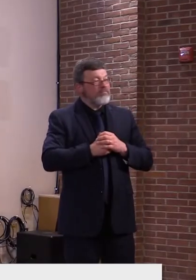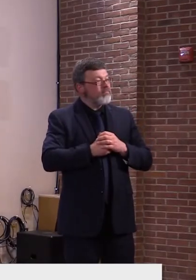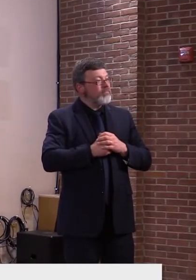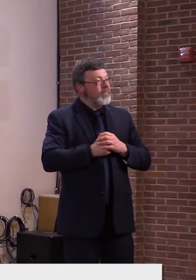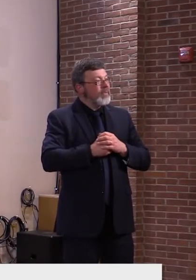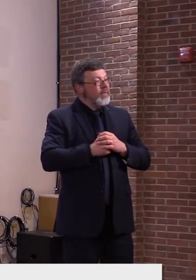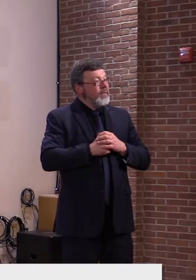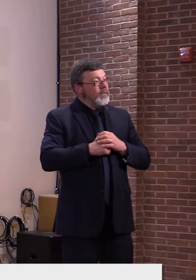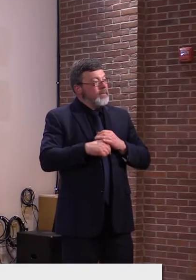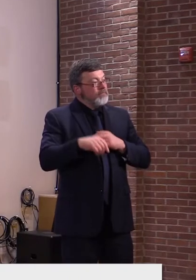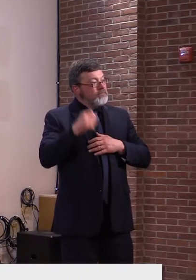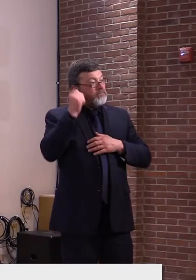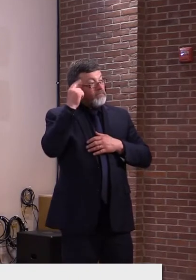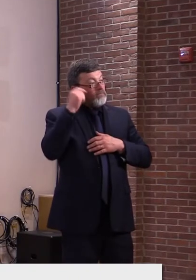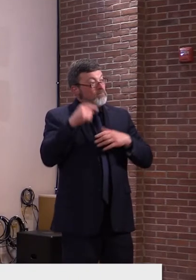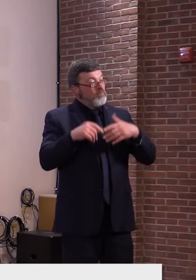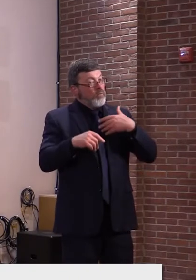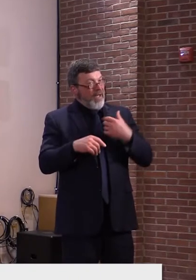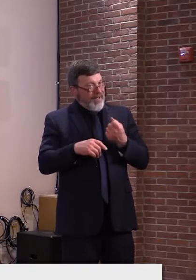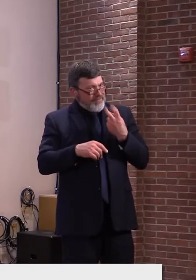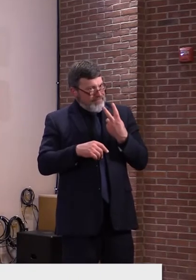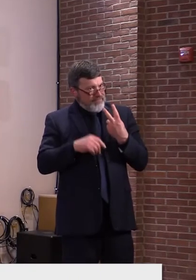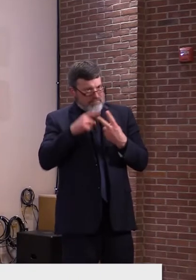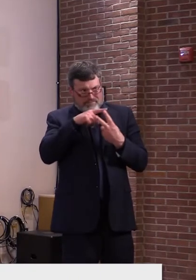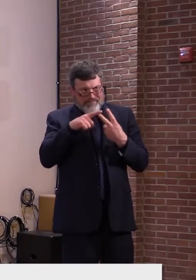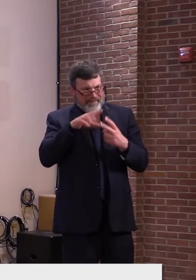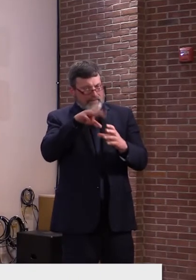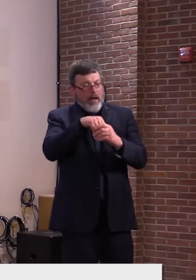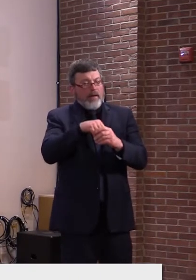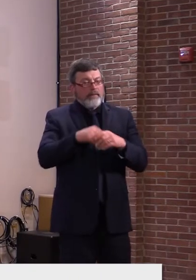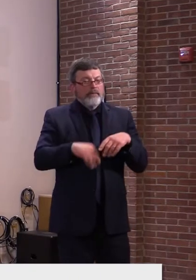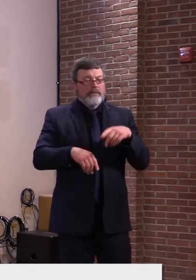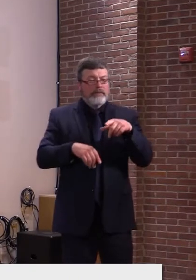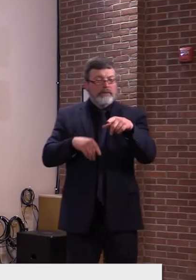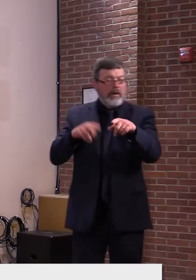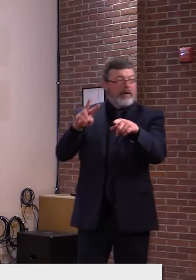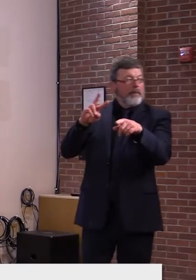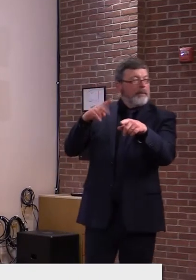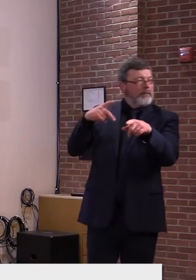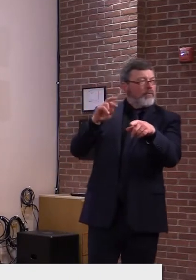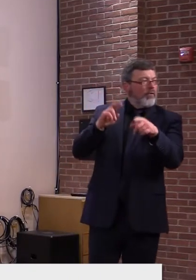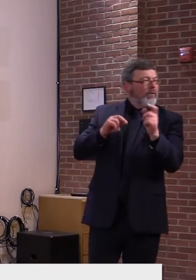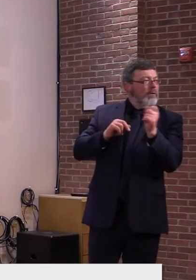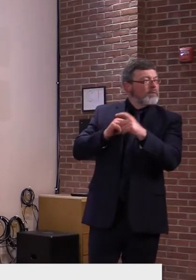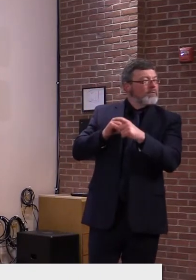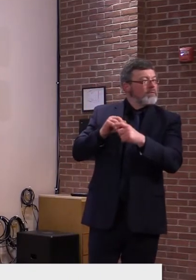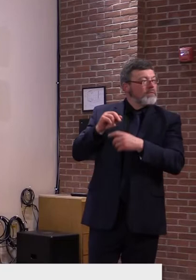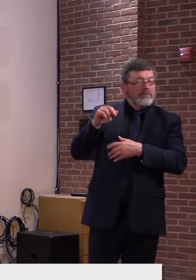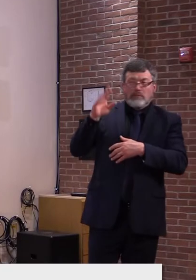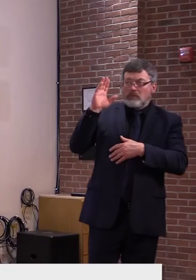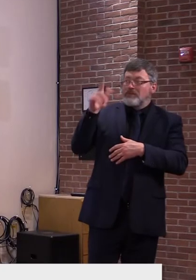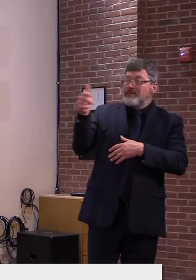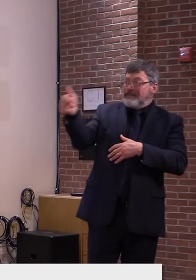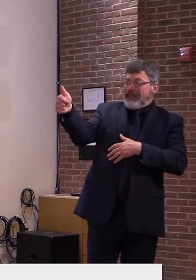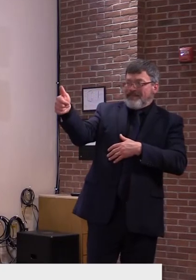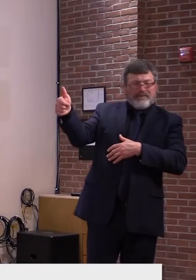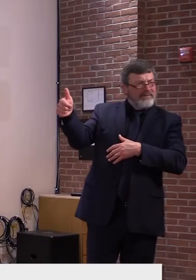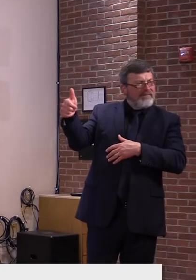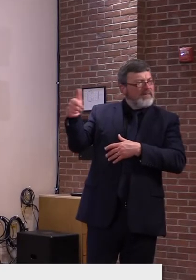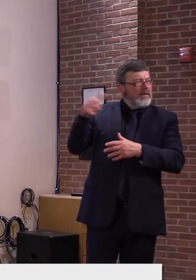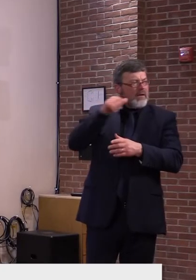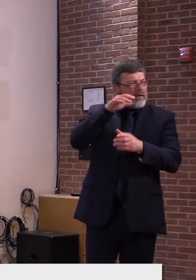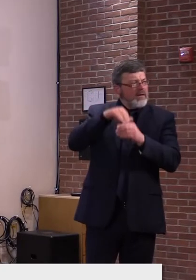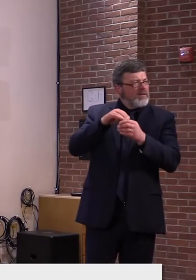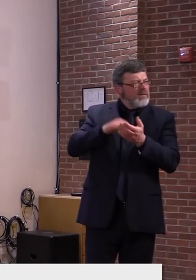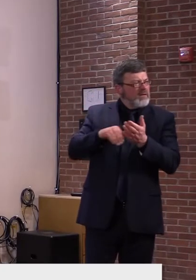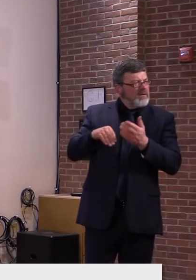I'm asking for. As an exempt employee yourself, did you get to choose which plan you wanted? I don't think I had the choice,